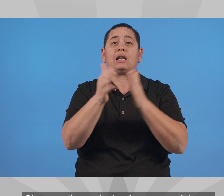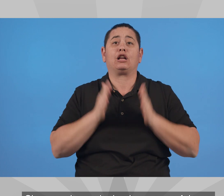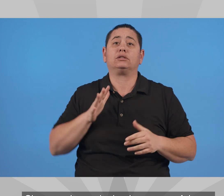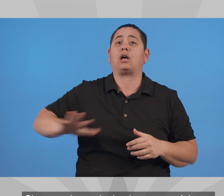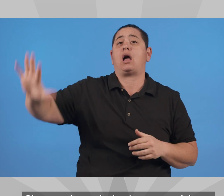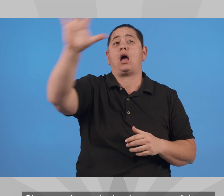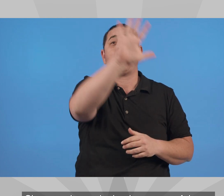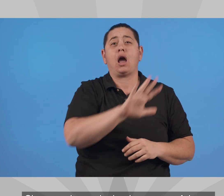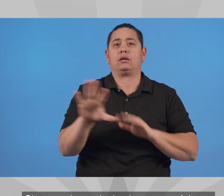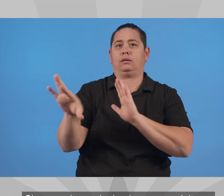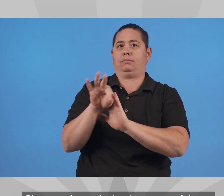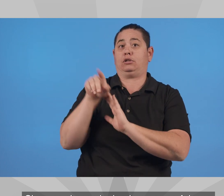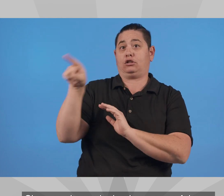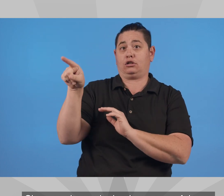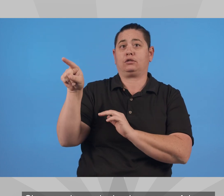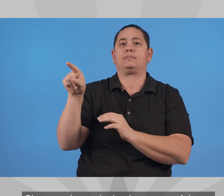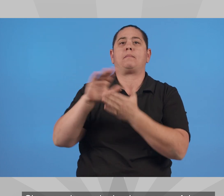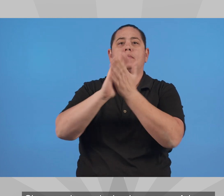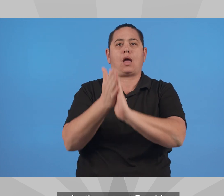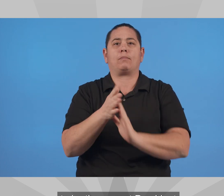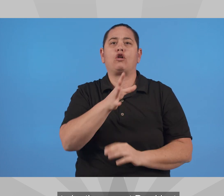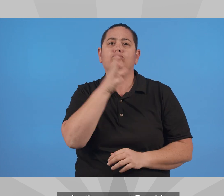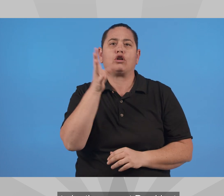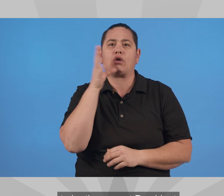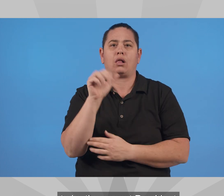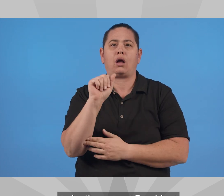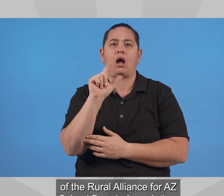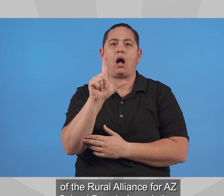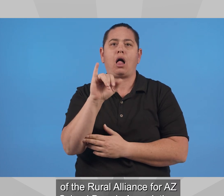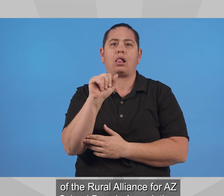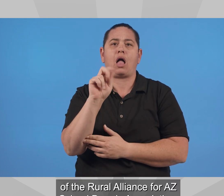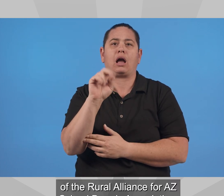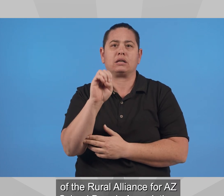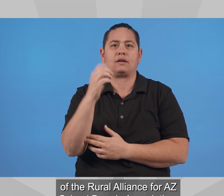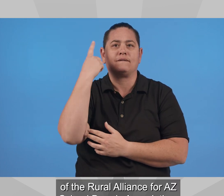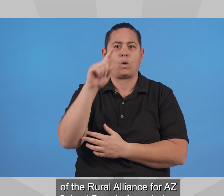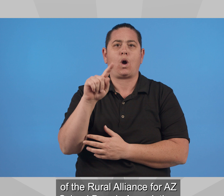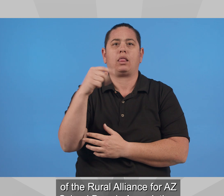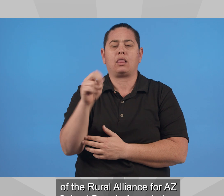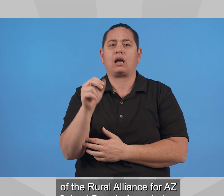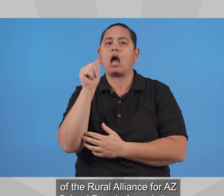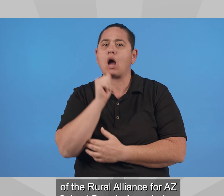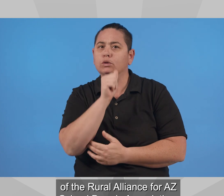She was chosen by leaders across Arizona to be the current president of the Rural Alliance for AZ School